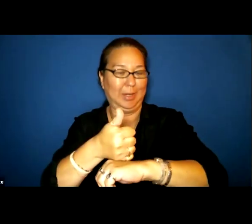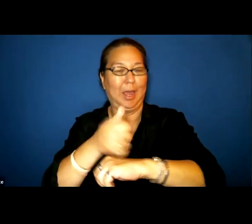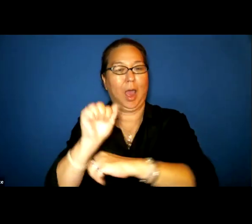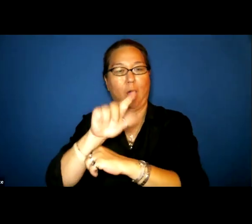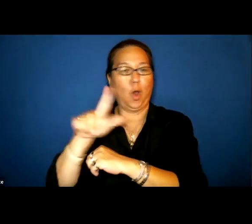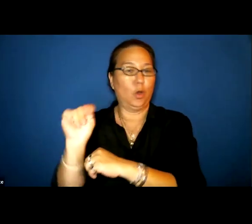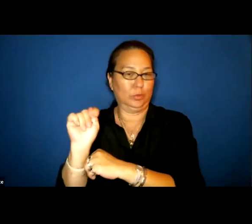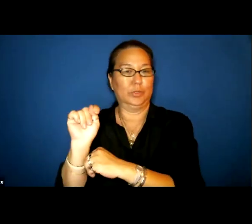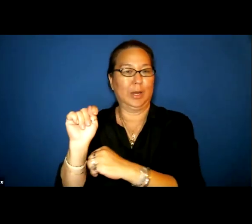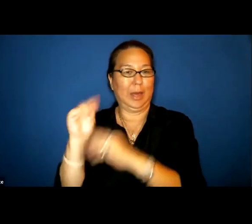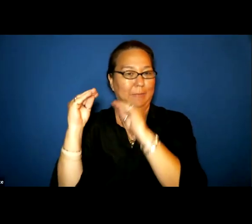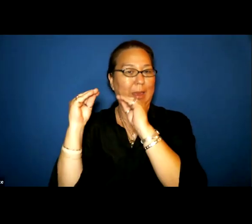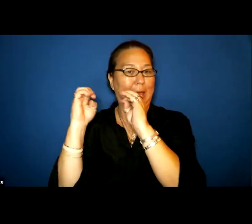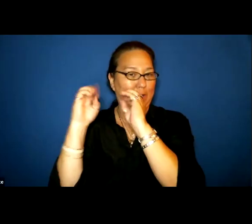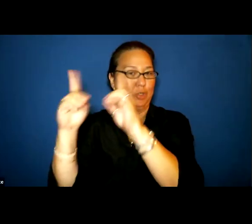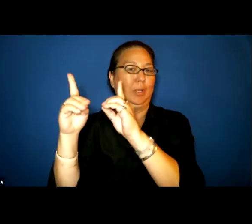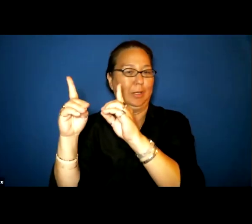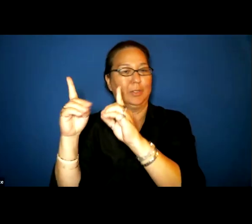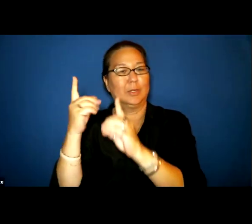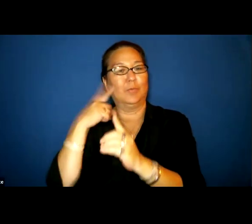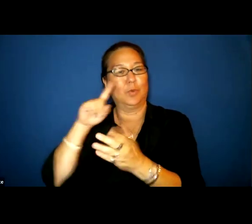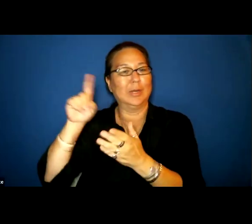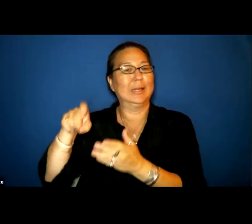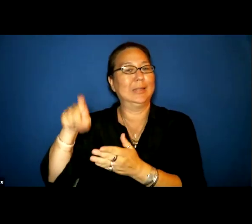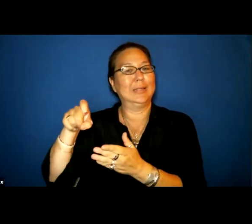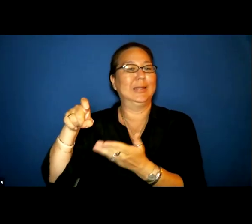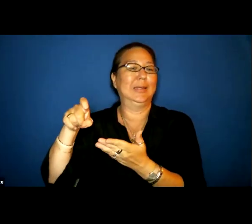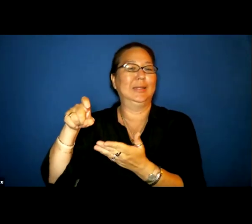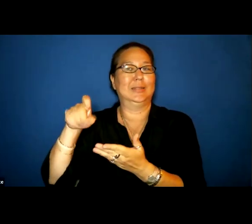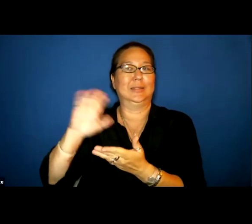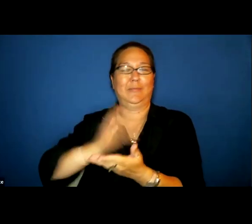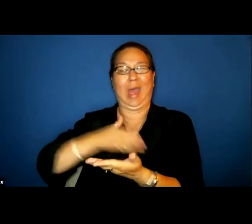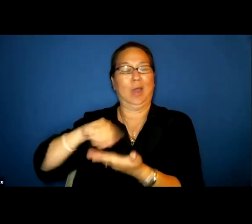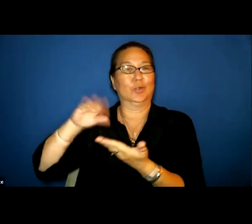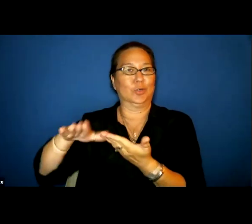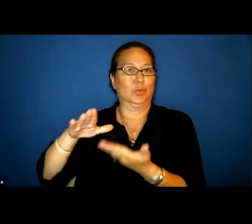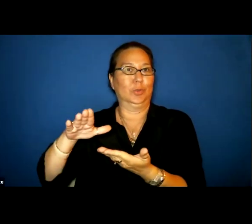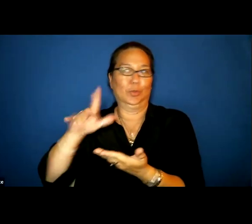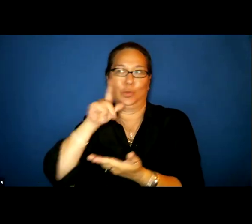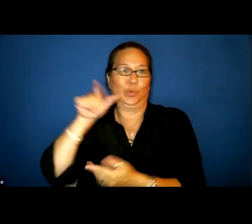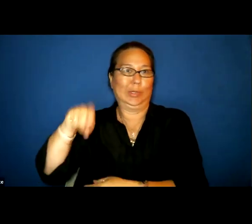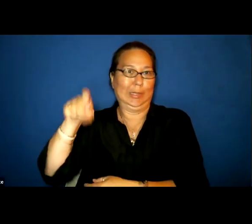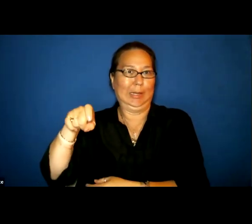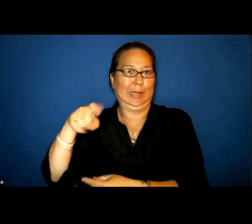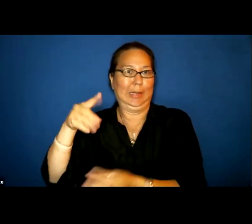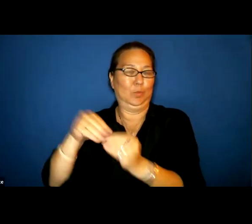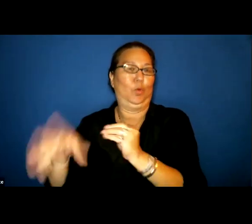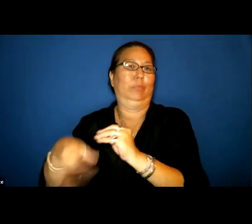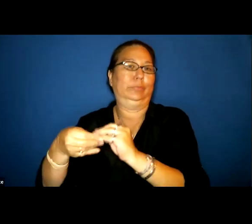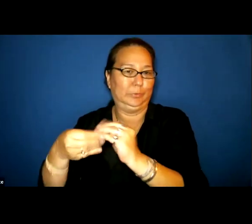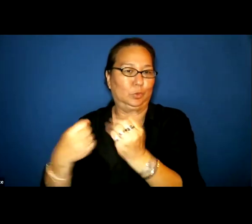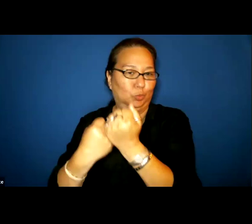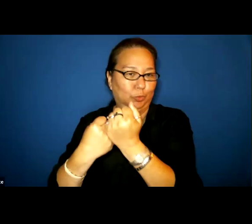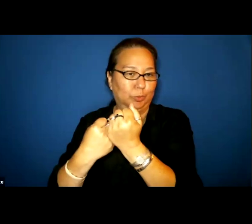getting. And that will be then positioned for us if students need other kinds of seats, and that's